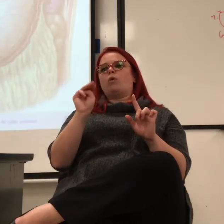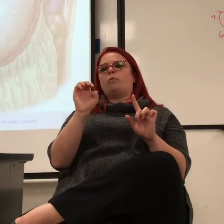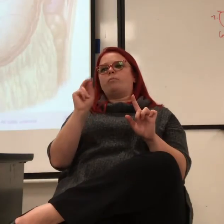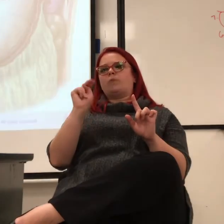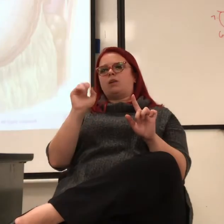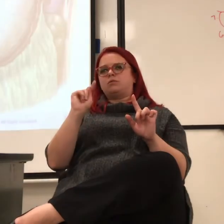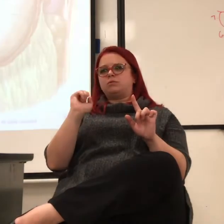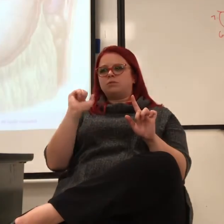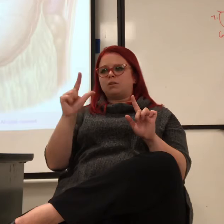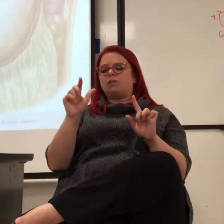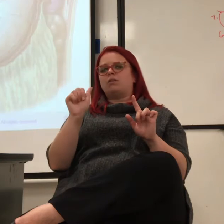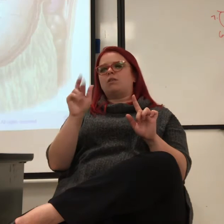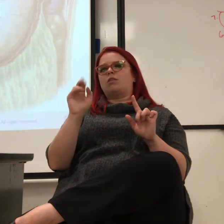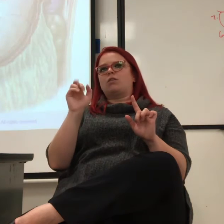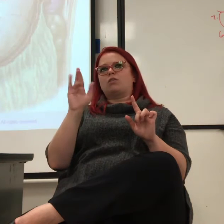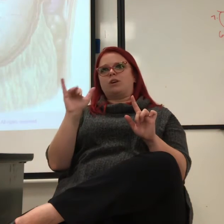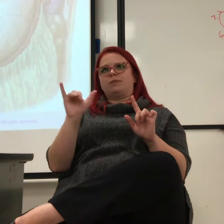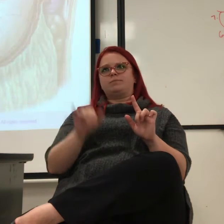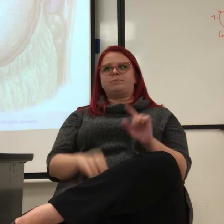Call number